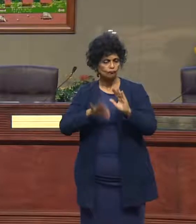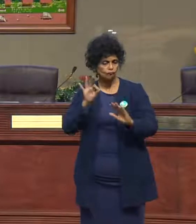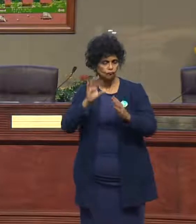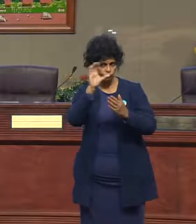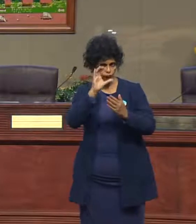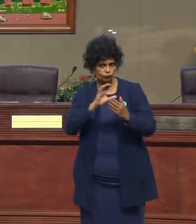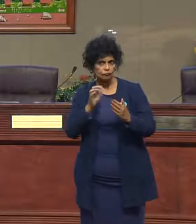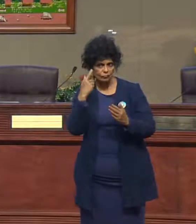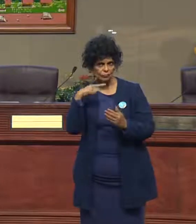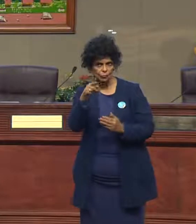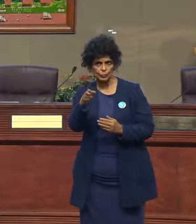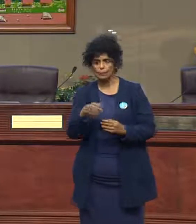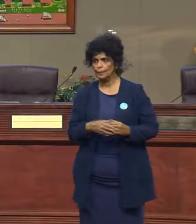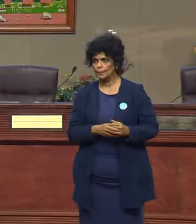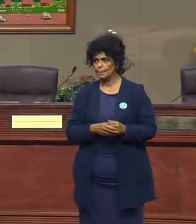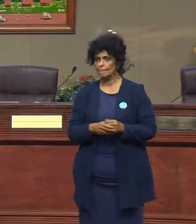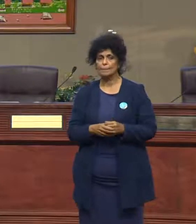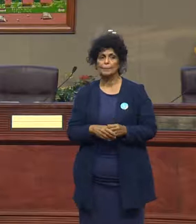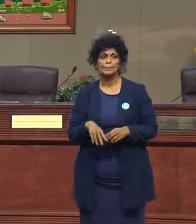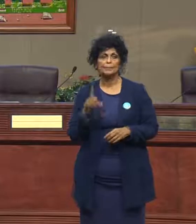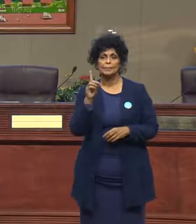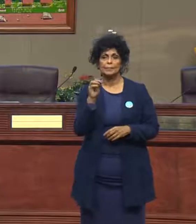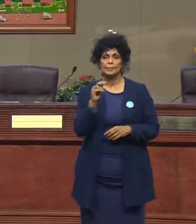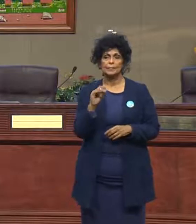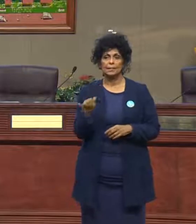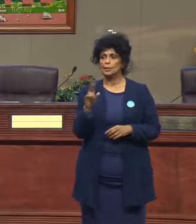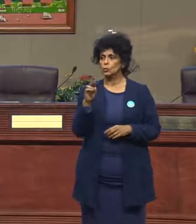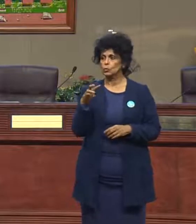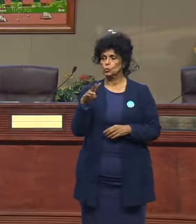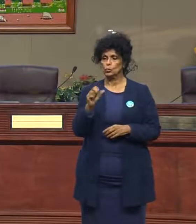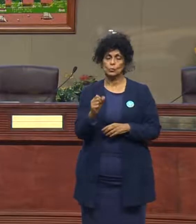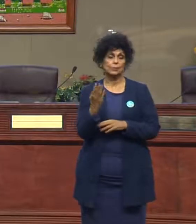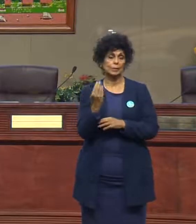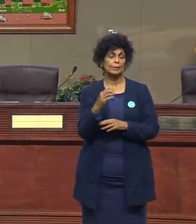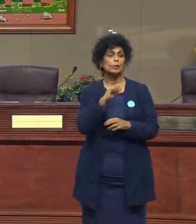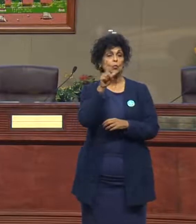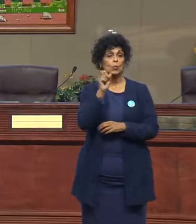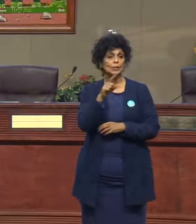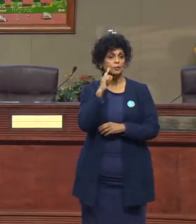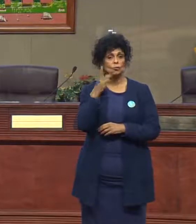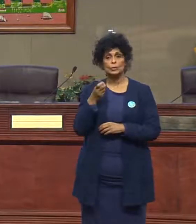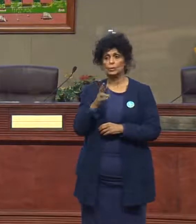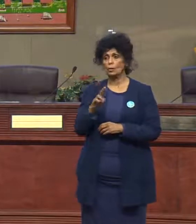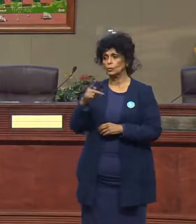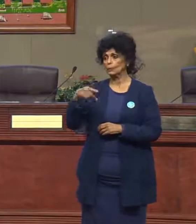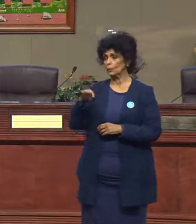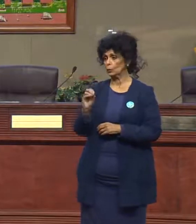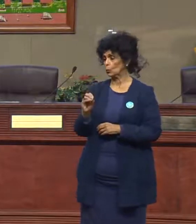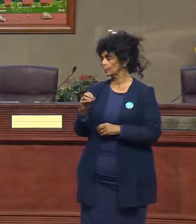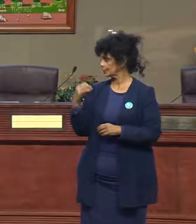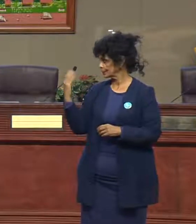Gracias. Dan Messinio with Spectrum News 13. This question is for Dr. Pino.